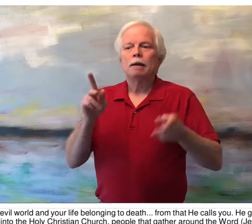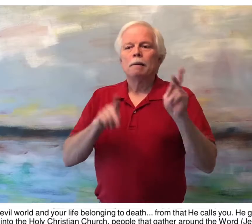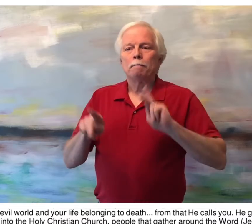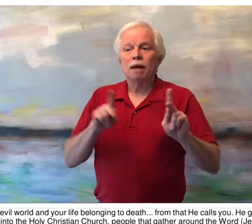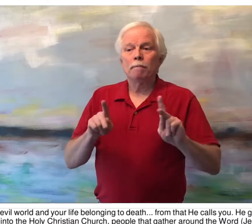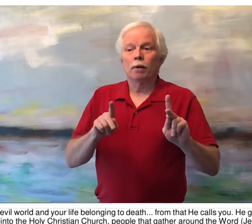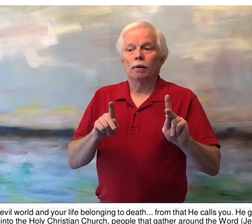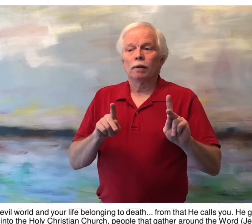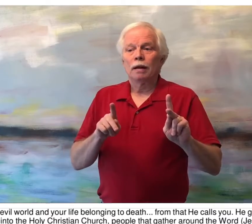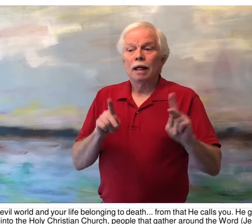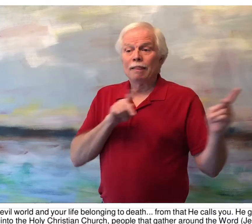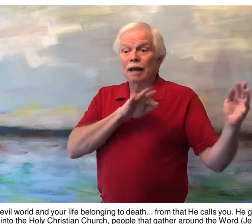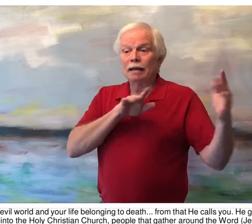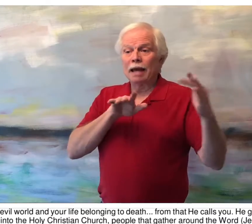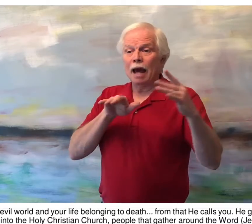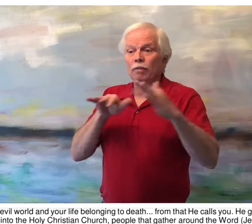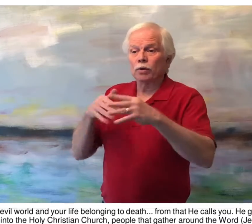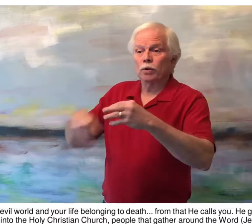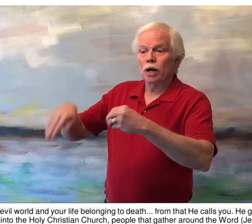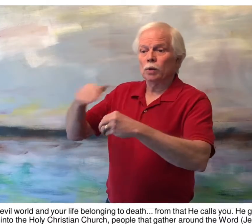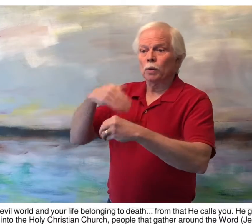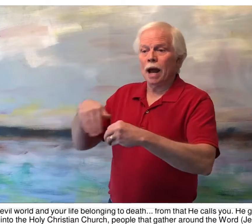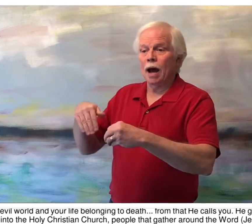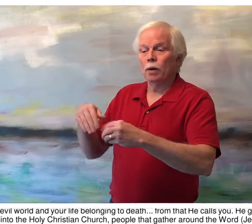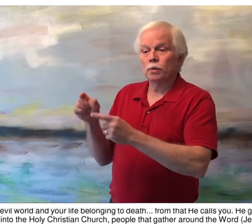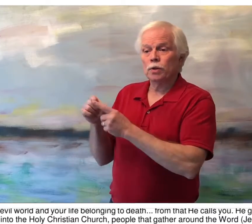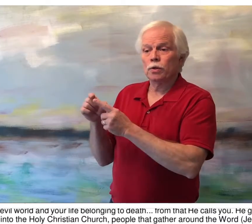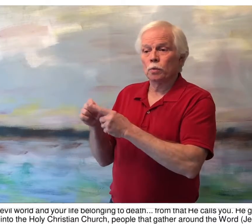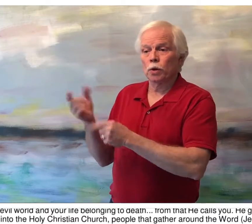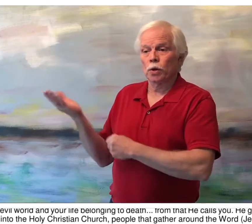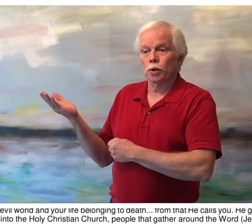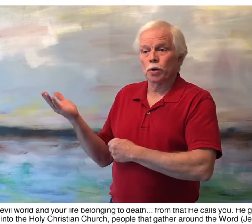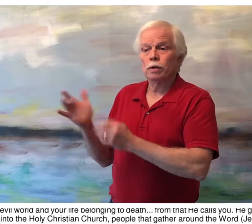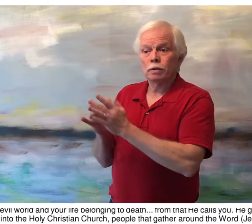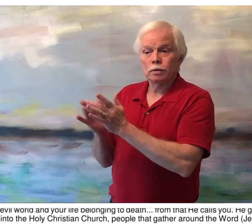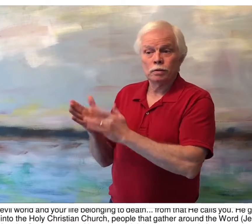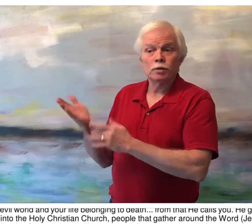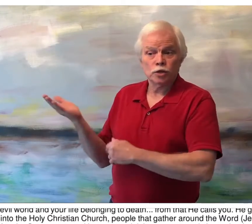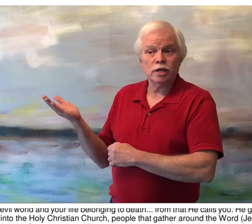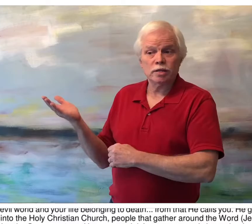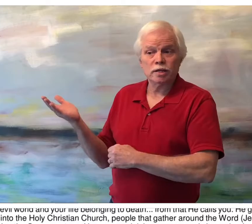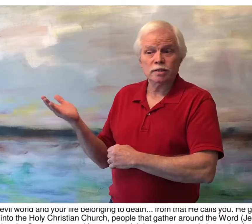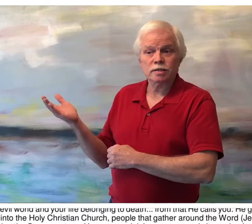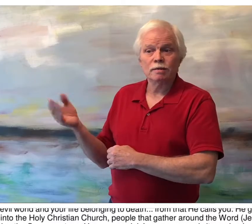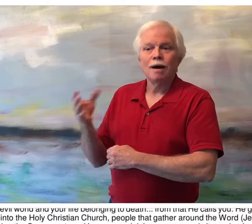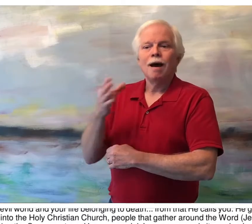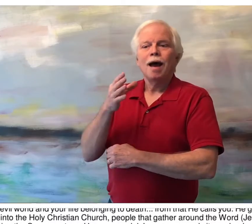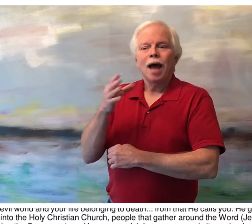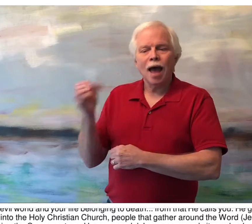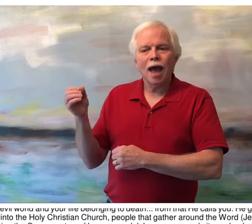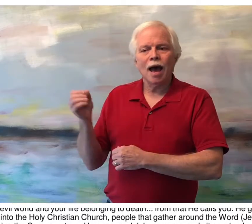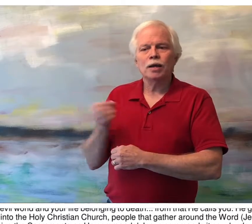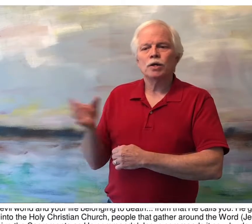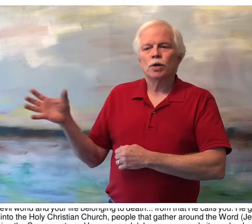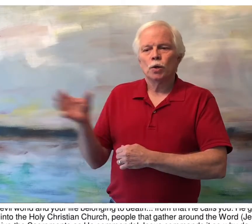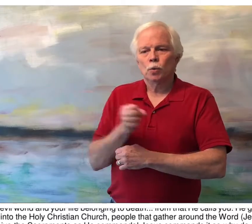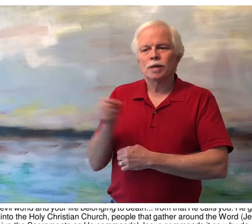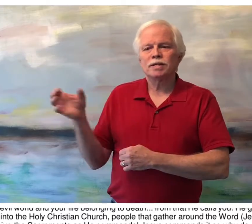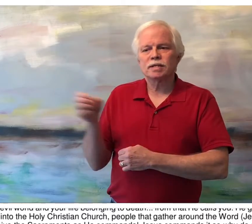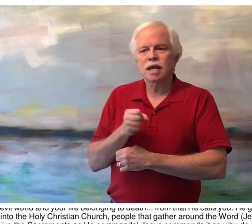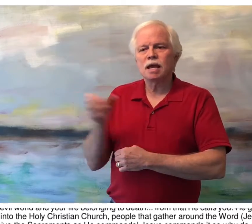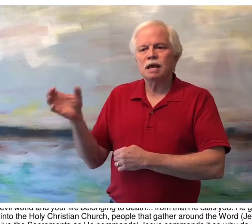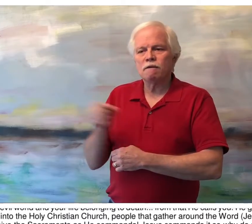People that gather around the word, Jesus, and